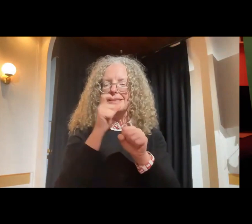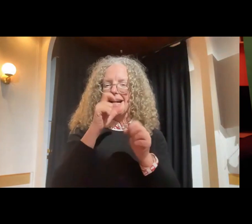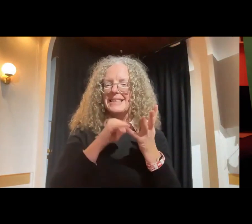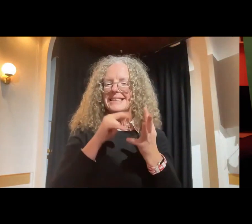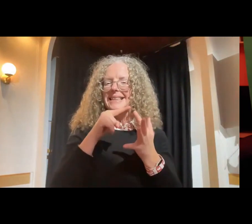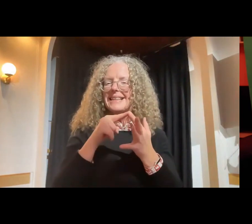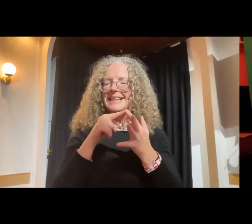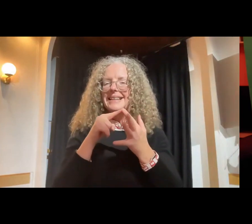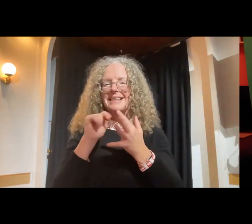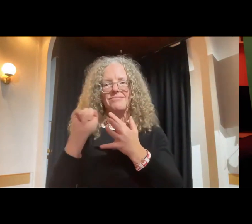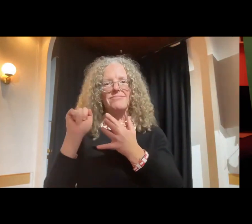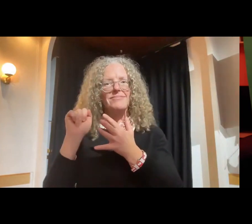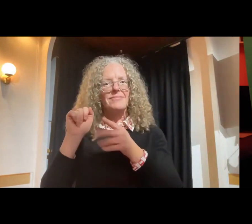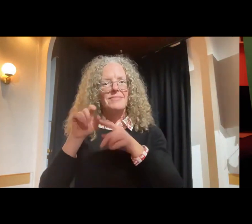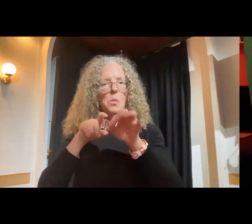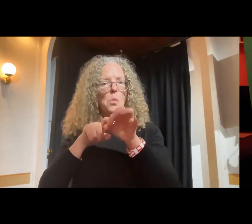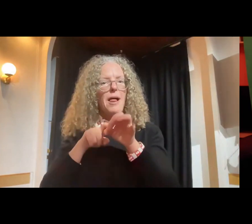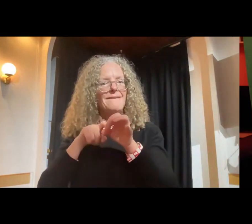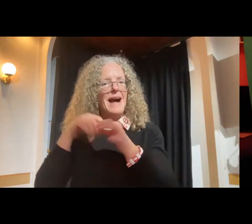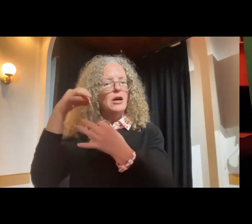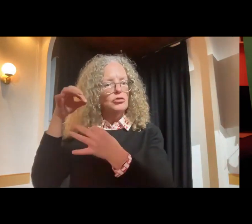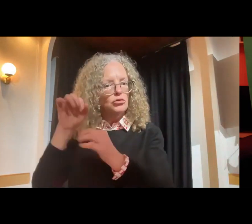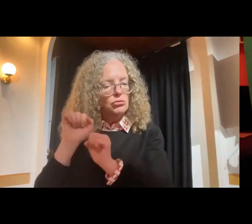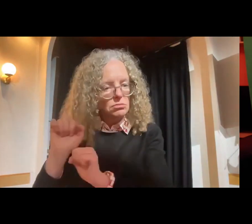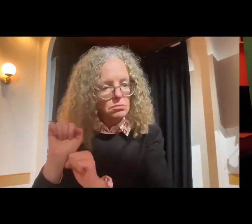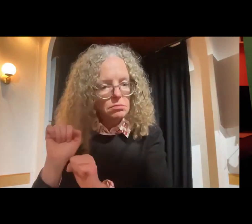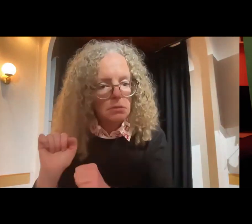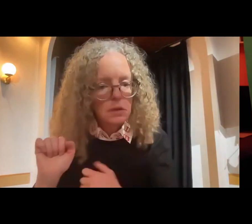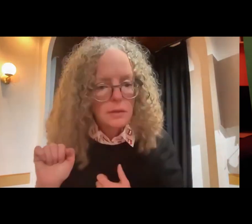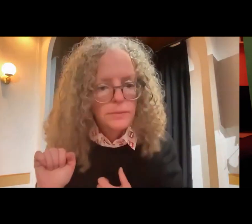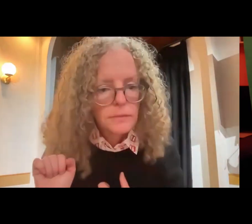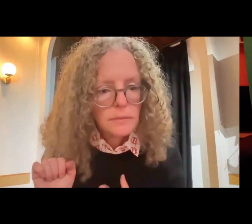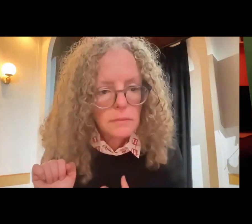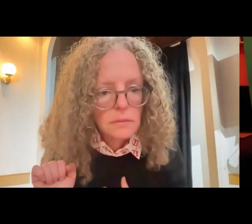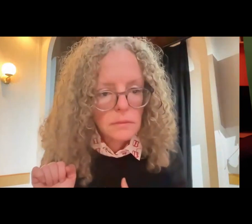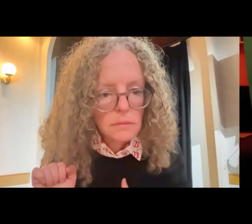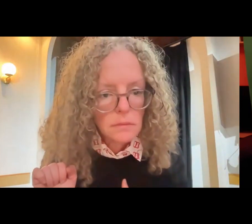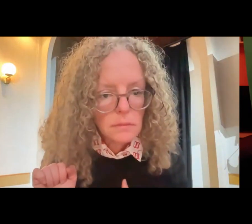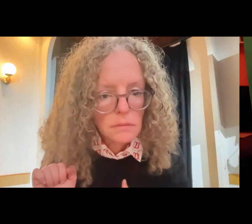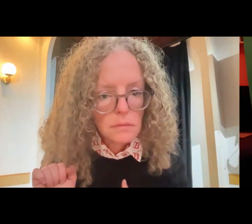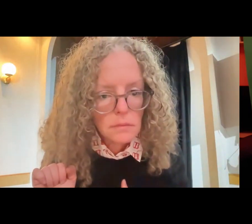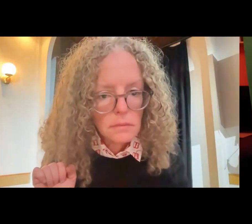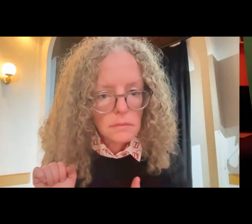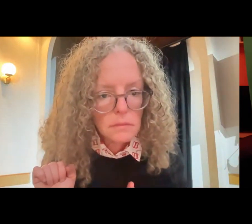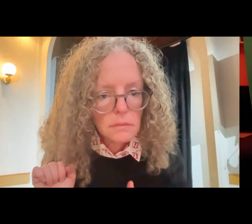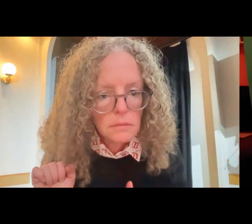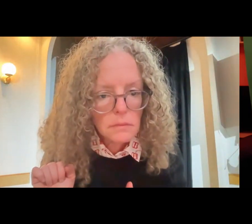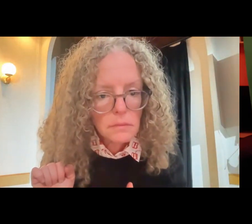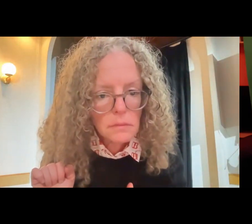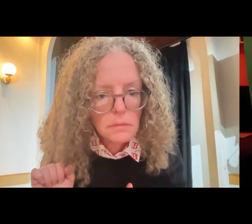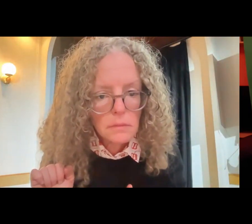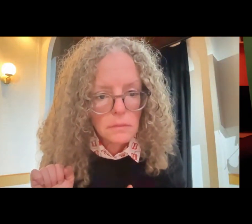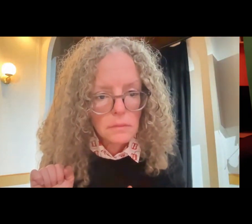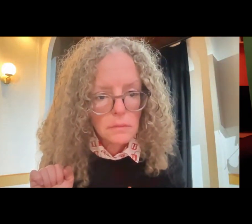that in England we haven't seen much involvement, for example, with the development of the BSL